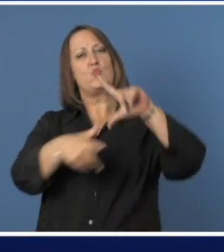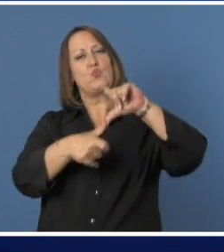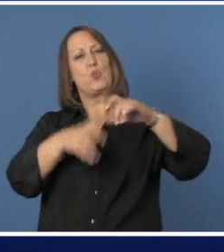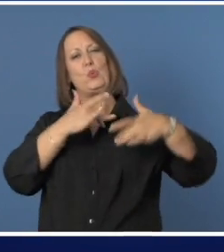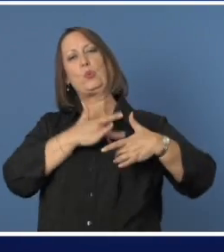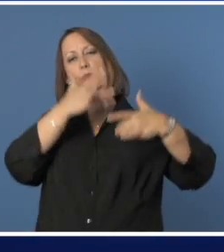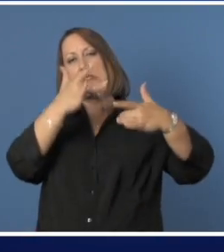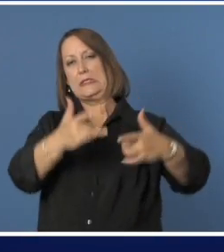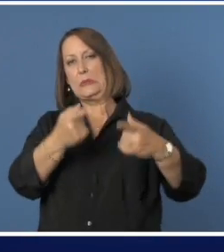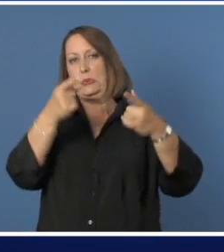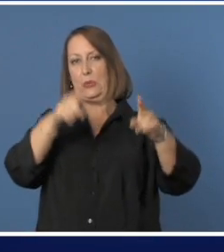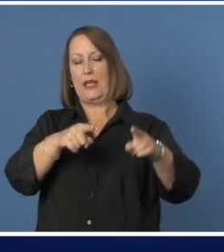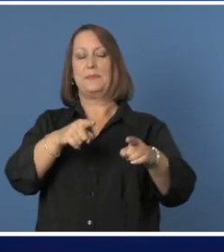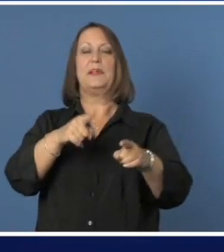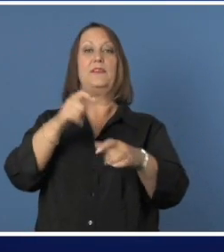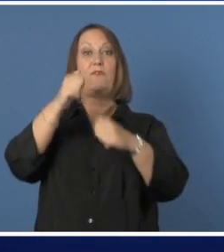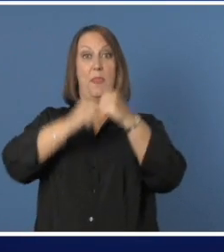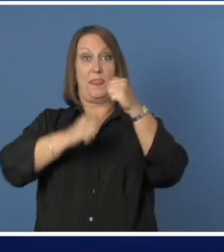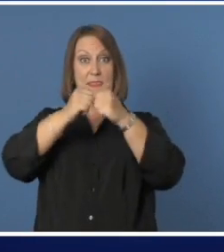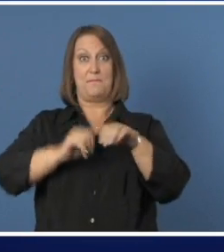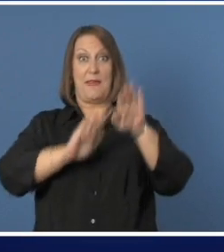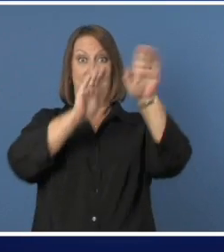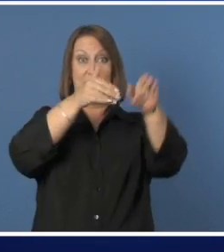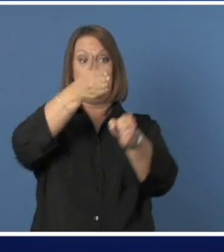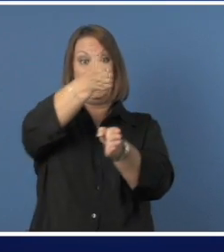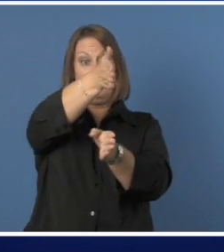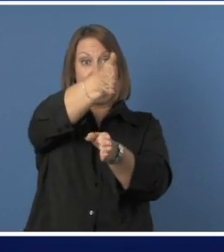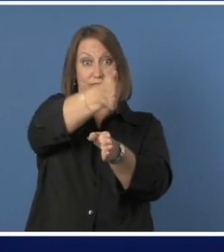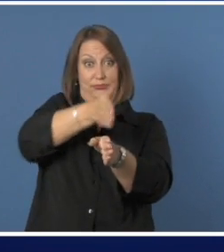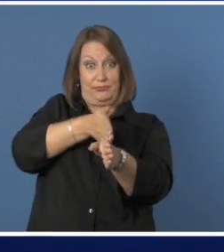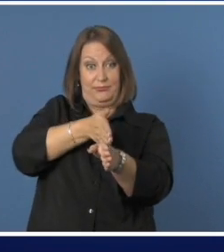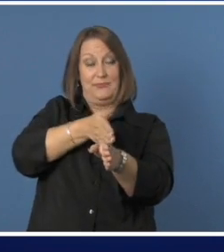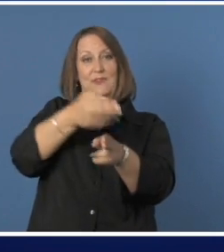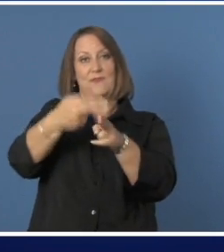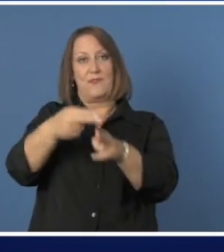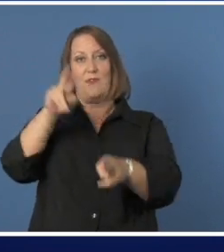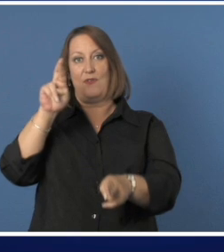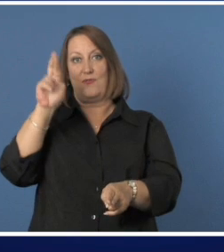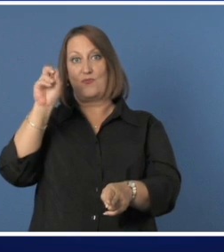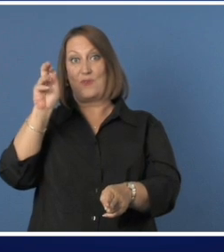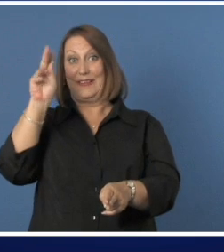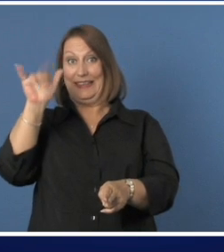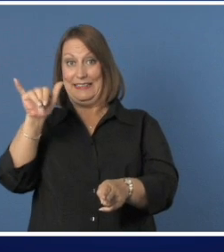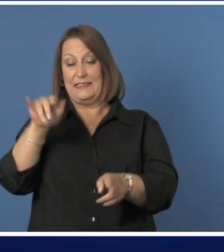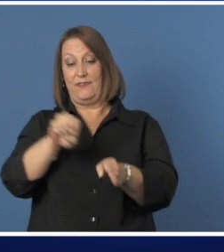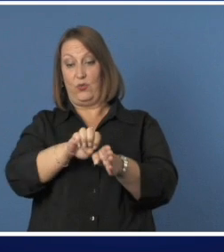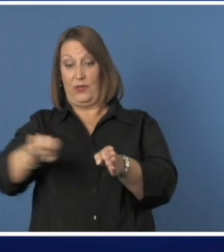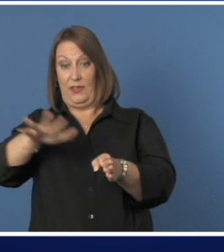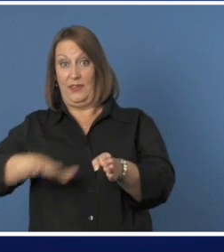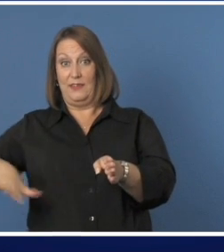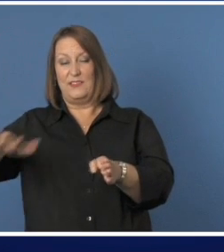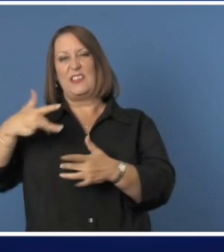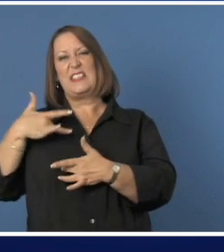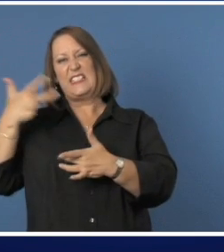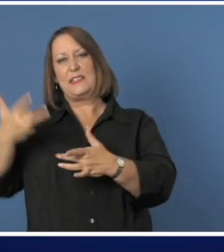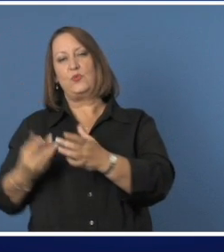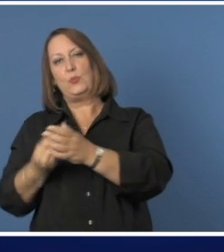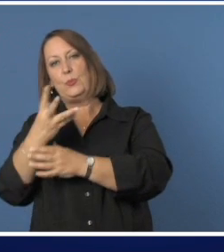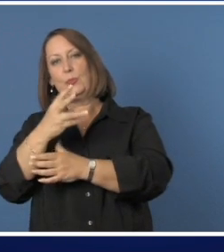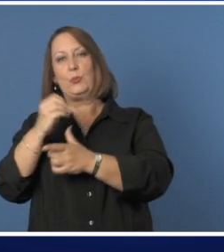tornadoes are most frequently reported east of the rocky mountains during spring and